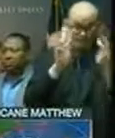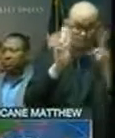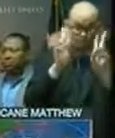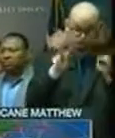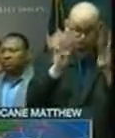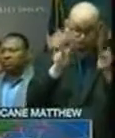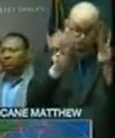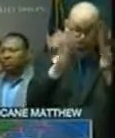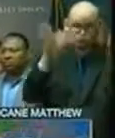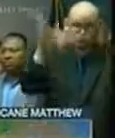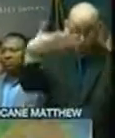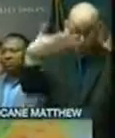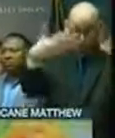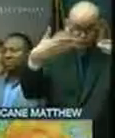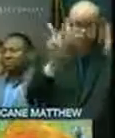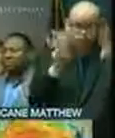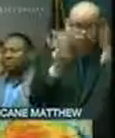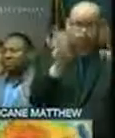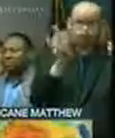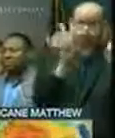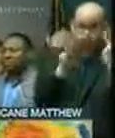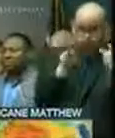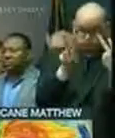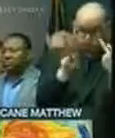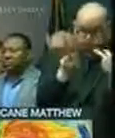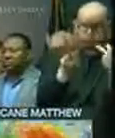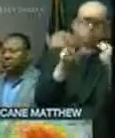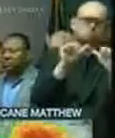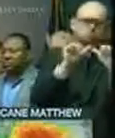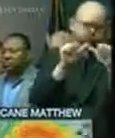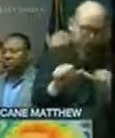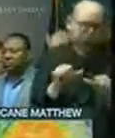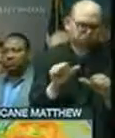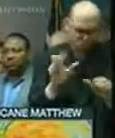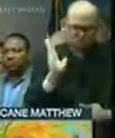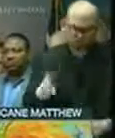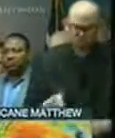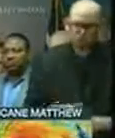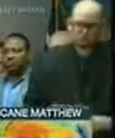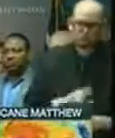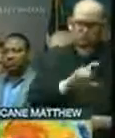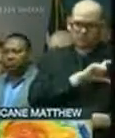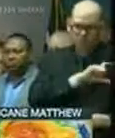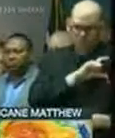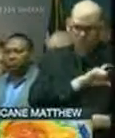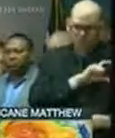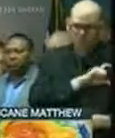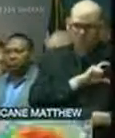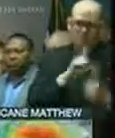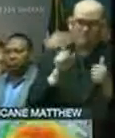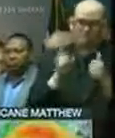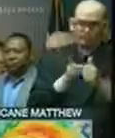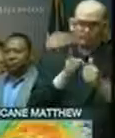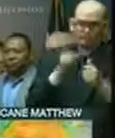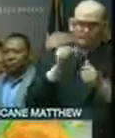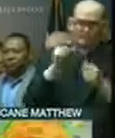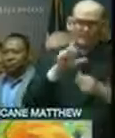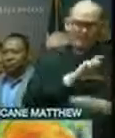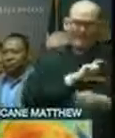first responders and crews off the road so that they can seek shelter as well. We have 712 troopers on the